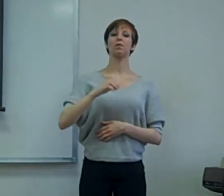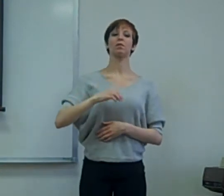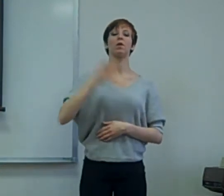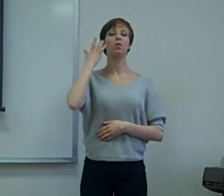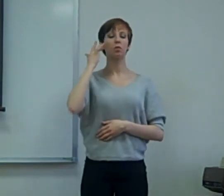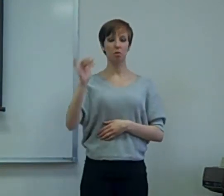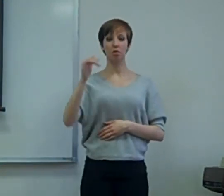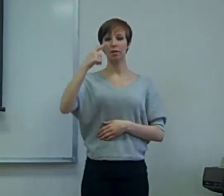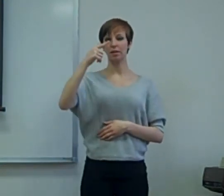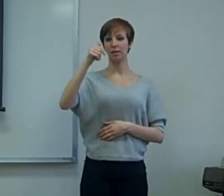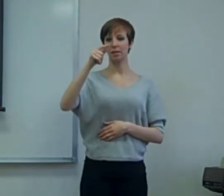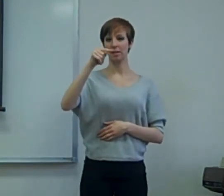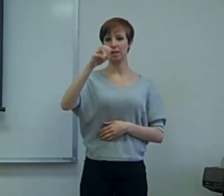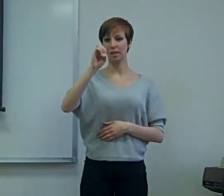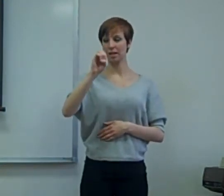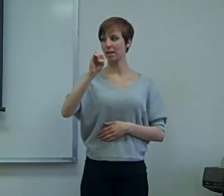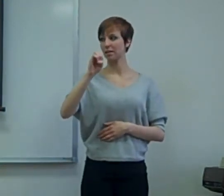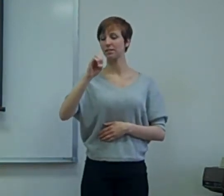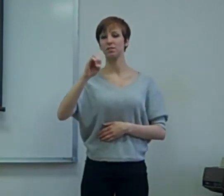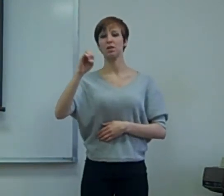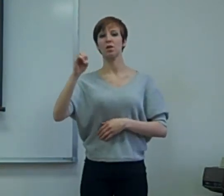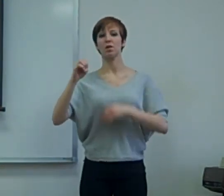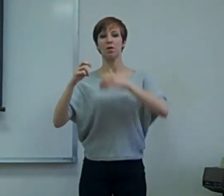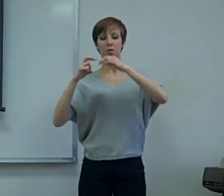under penalty of law, do not throw anything over the edge of this bridge.